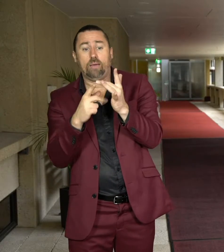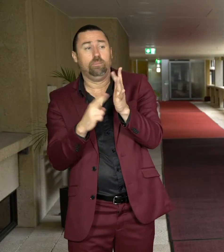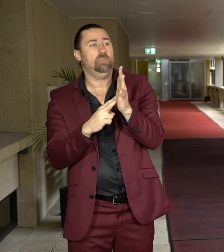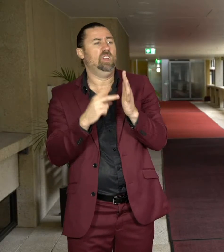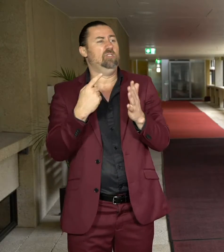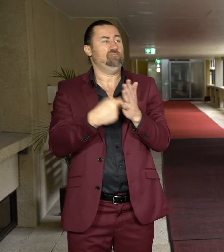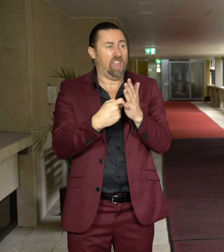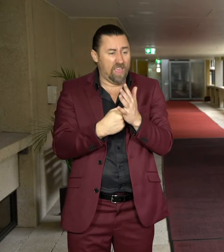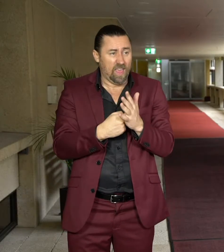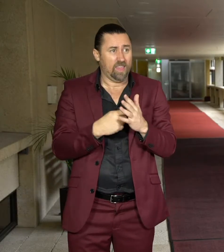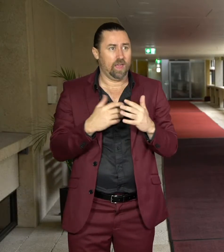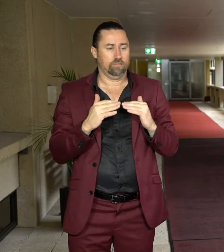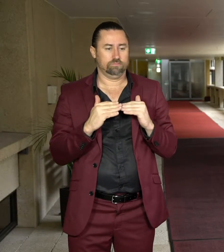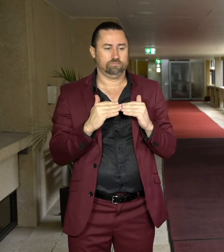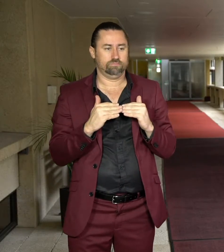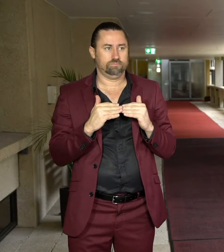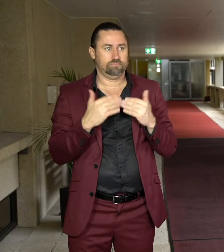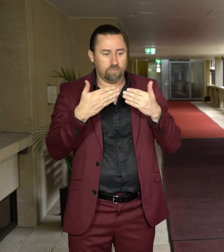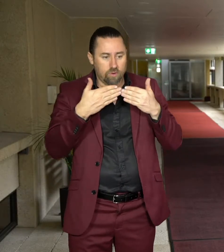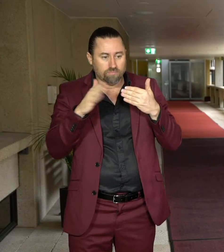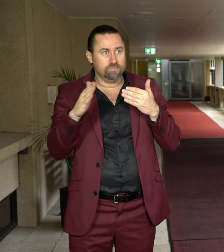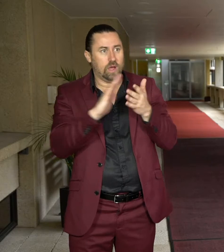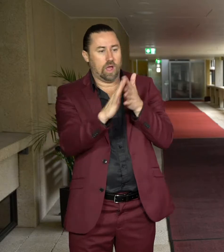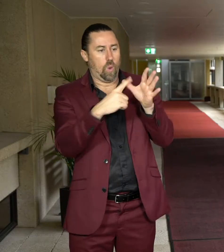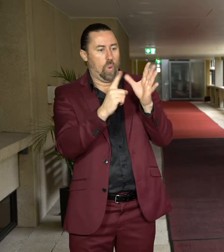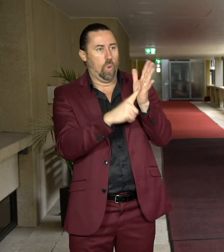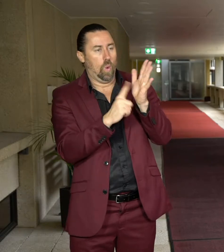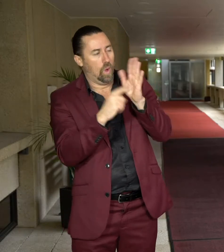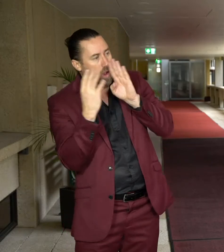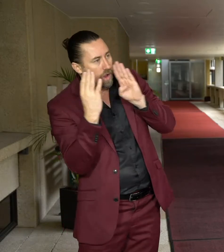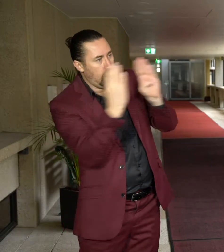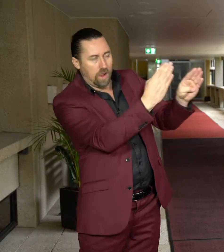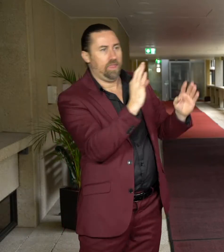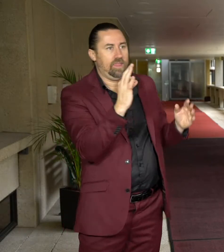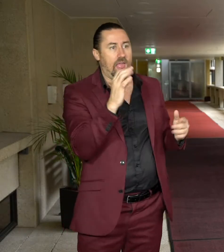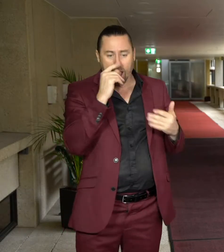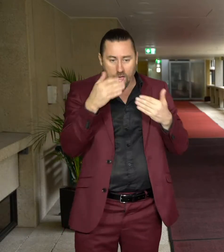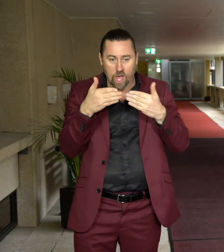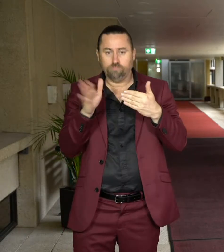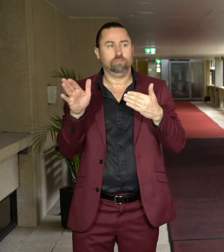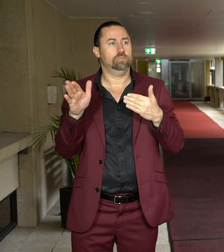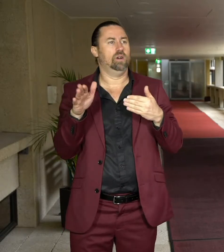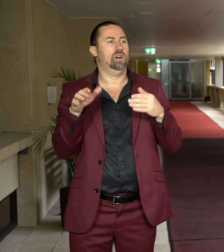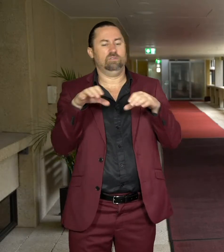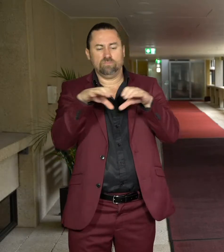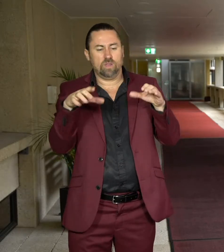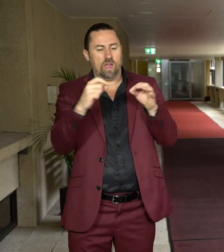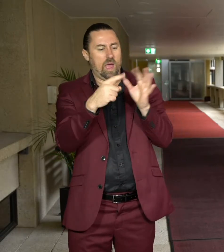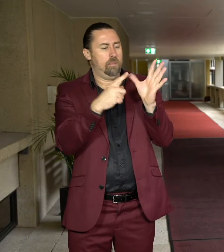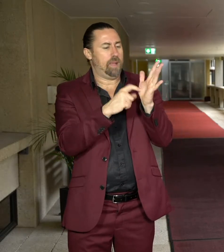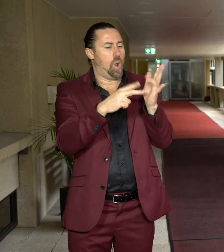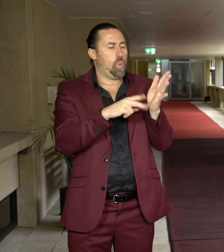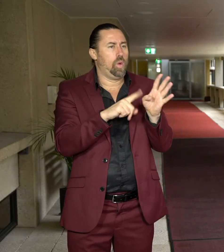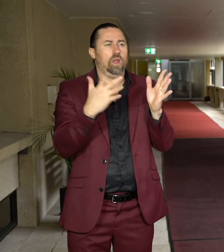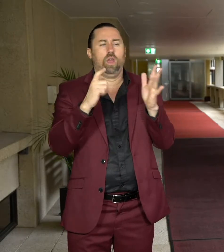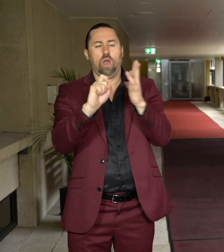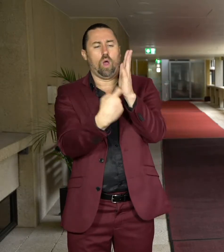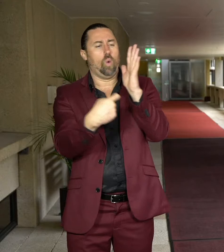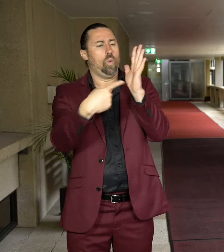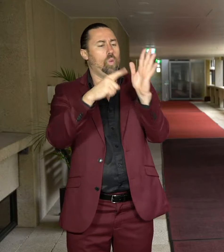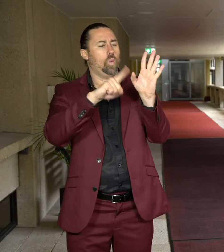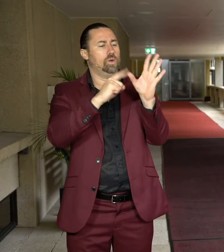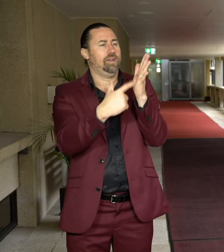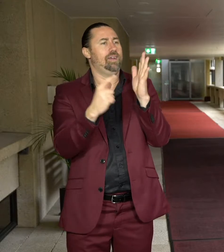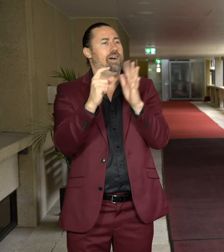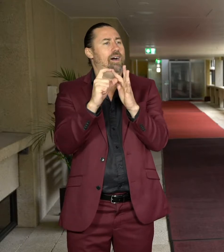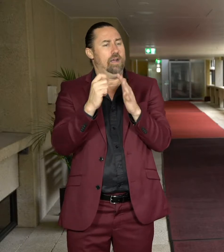rather than opening their door into hallways, they could open onto, for example, a small balcony or a courtyard, which would greatly reduce